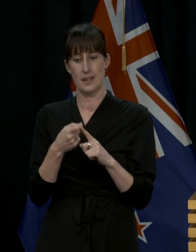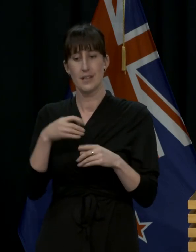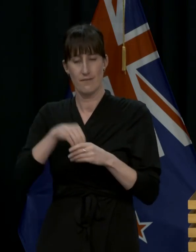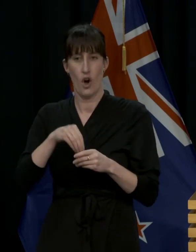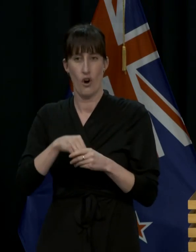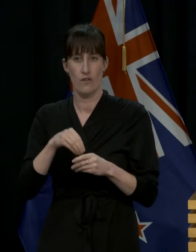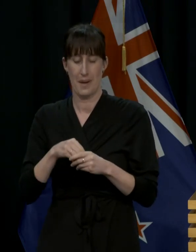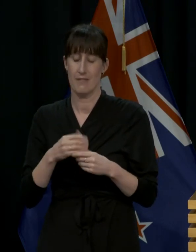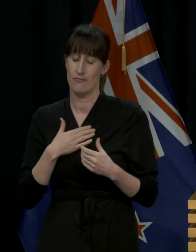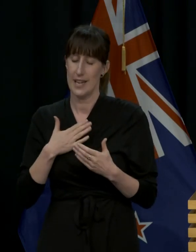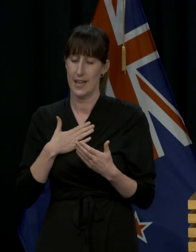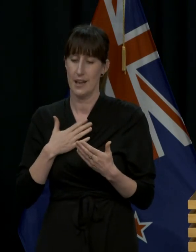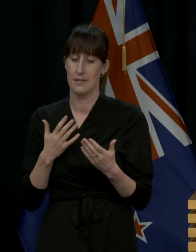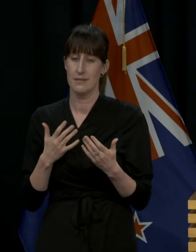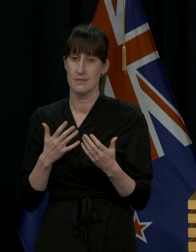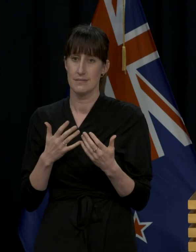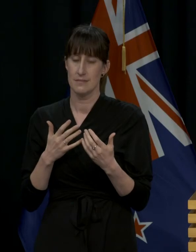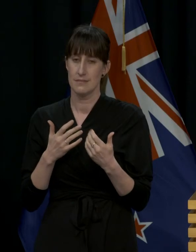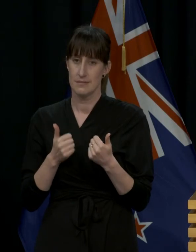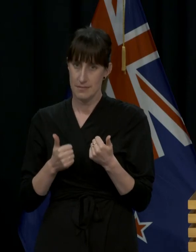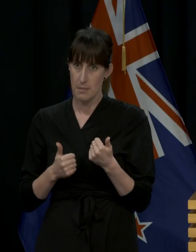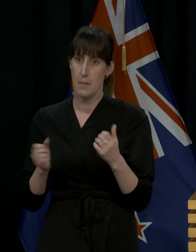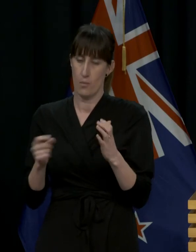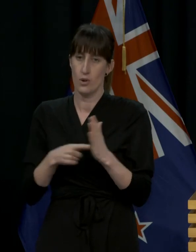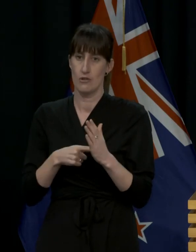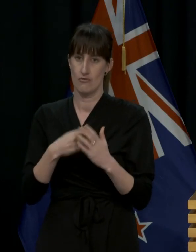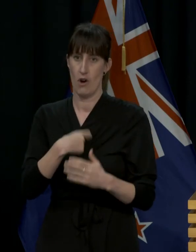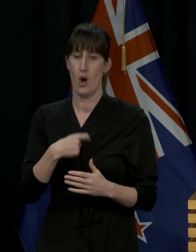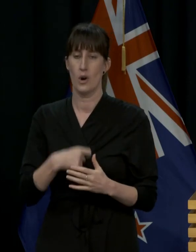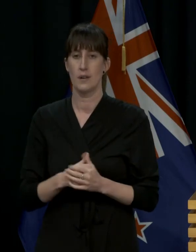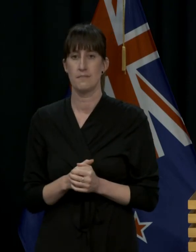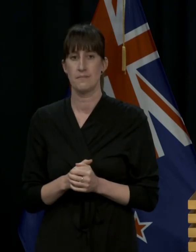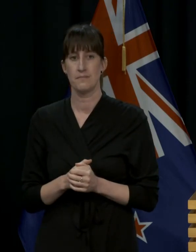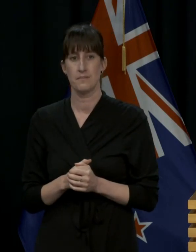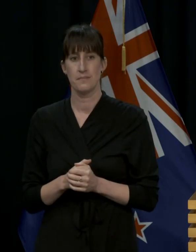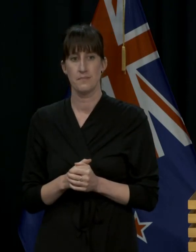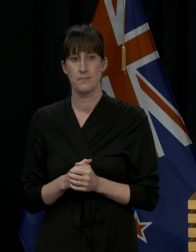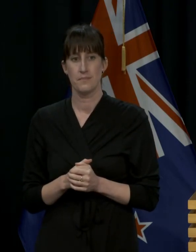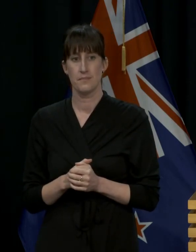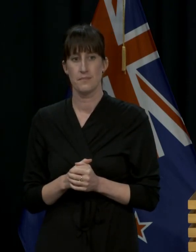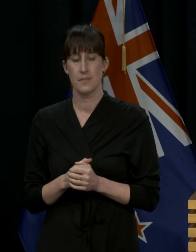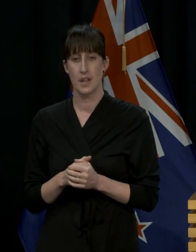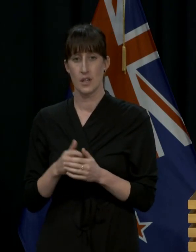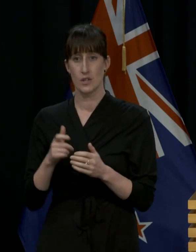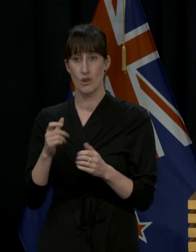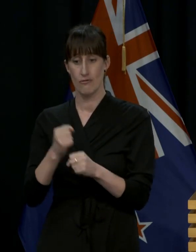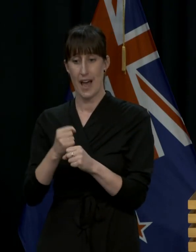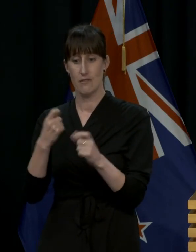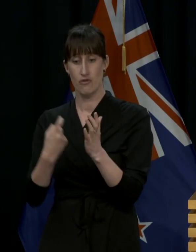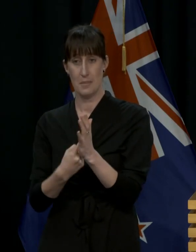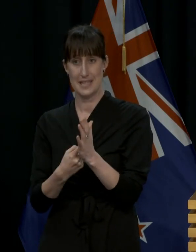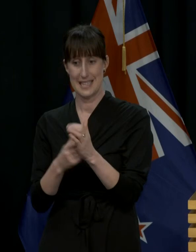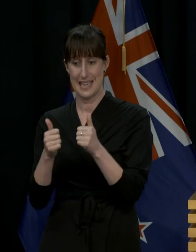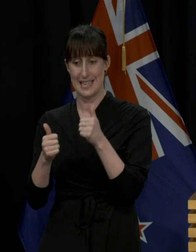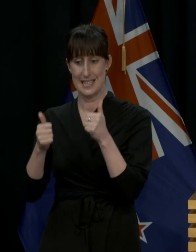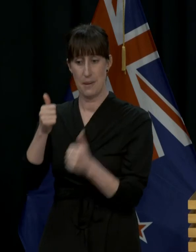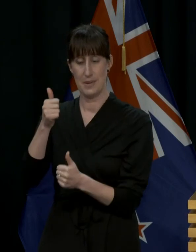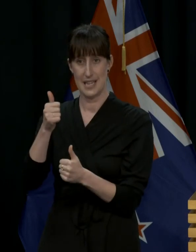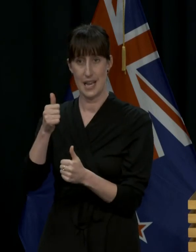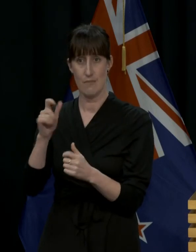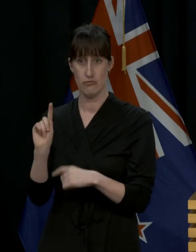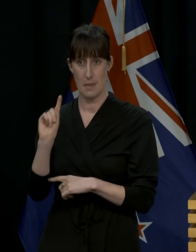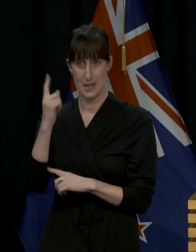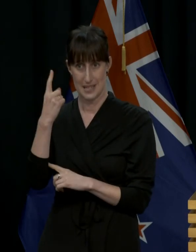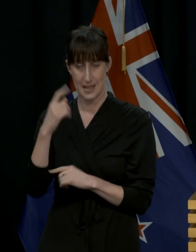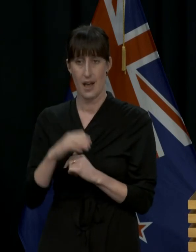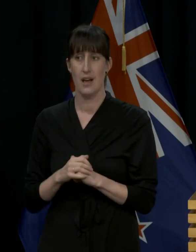on the new role of Deputy Prime Minister, I expect will be placing a very heavy emphasis in his